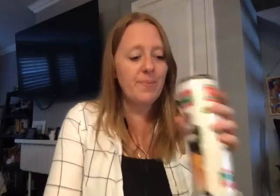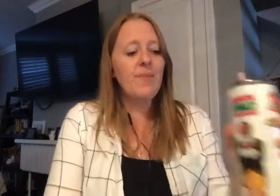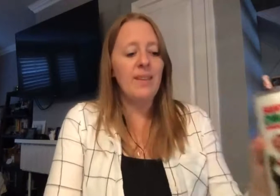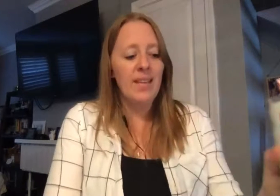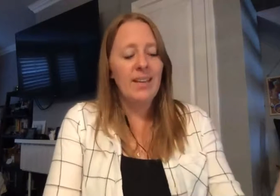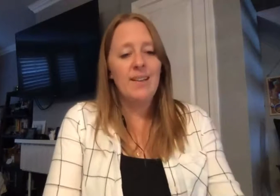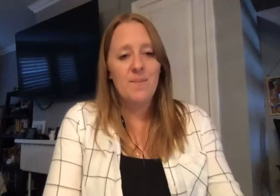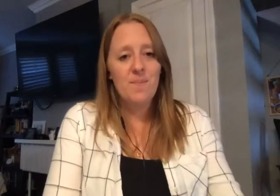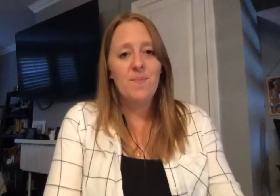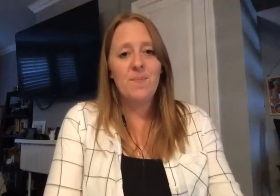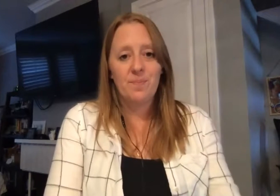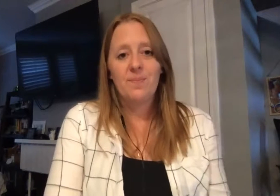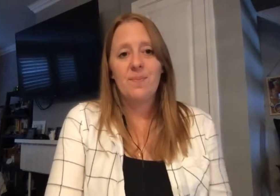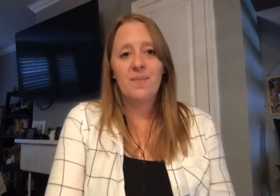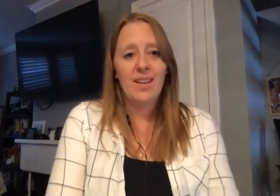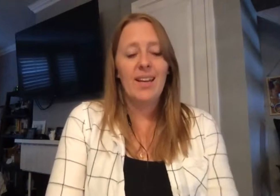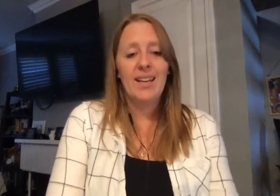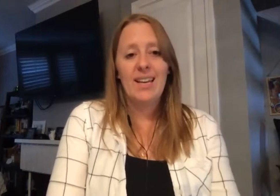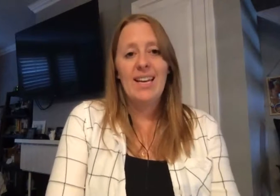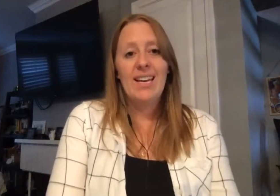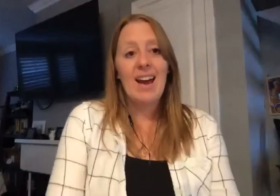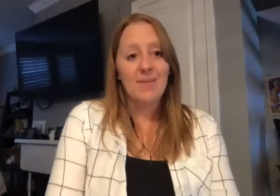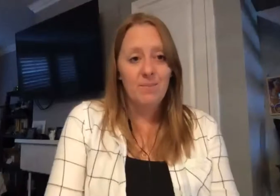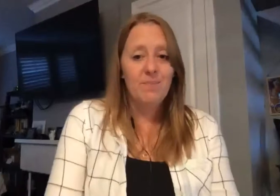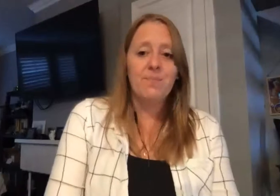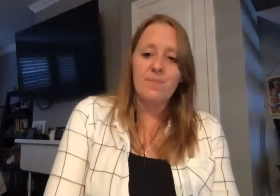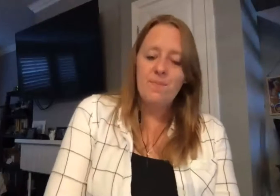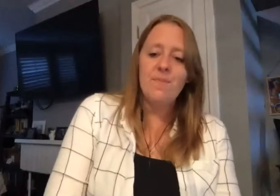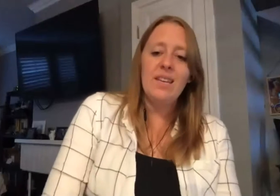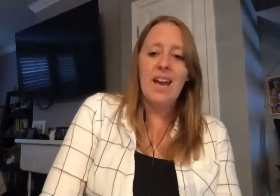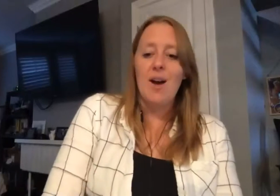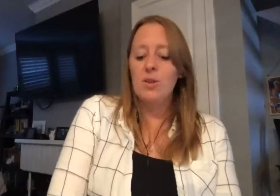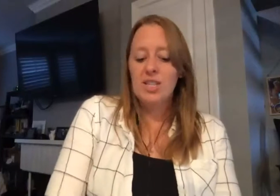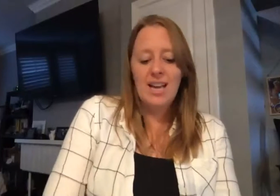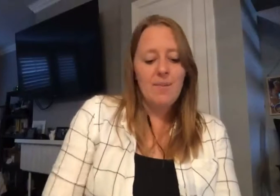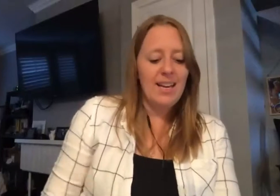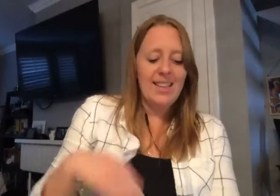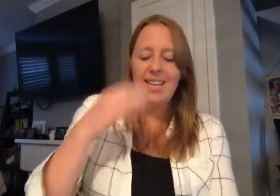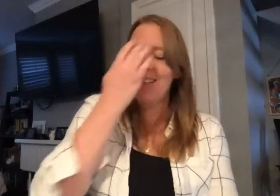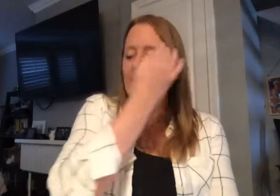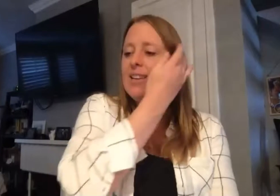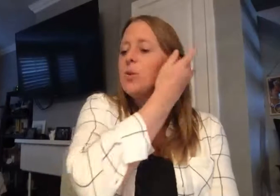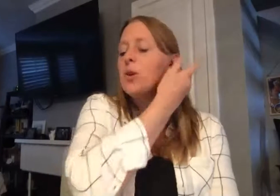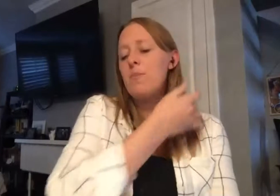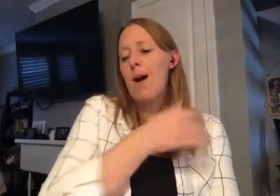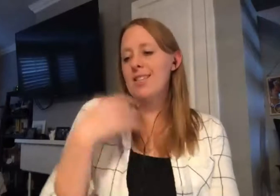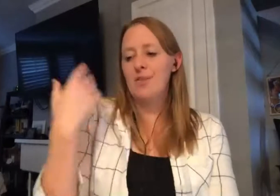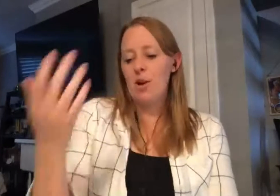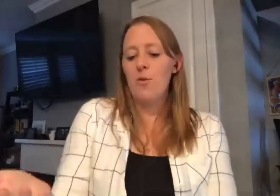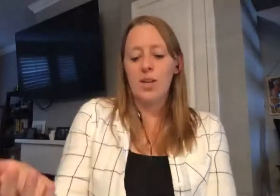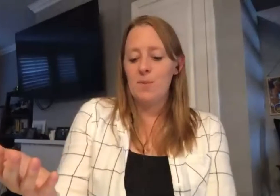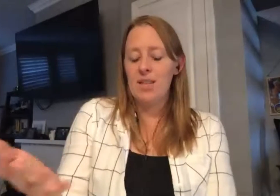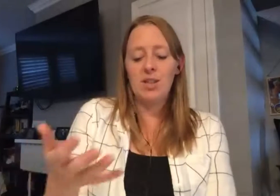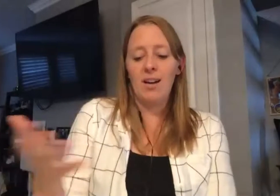So, but attaching meaning to behavior, like you said at the beginning. Yeah. Yeah. Well, I think any sort of